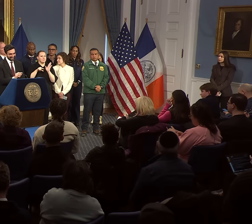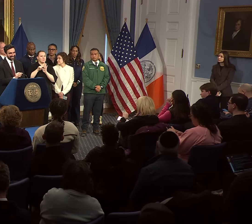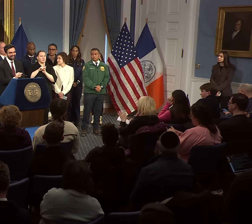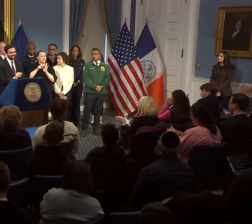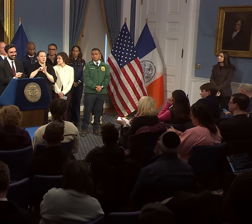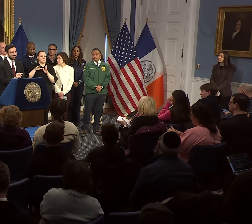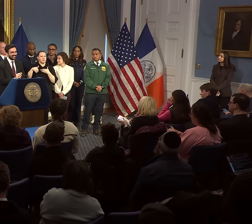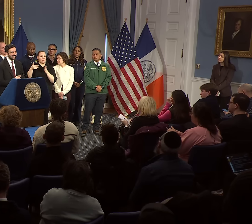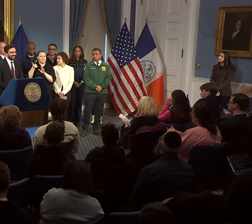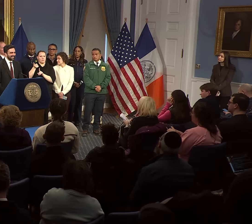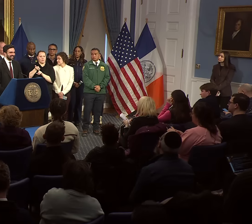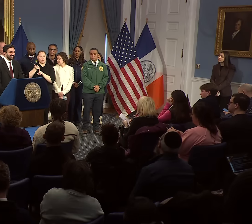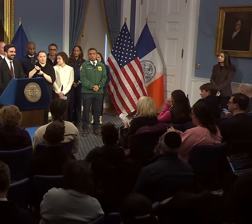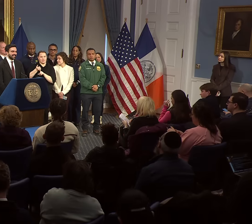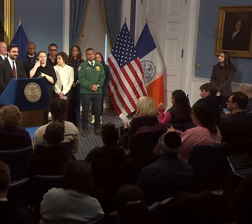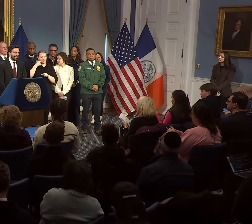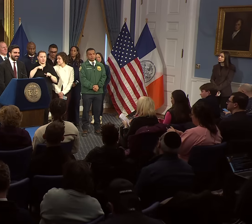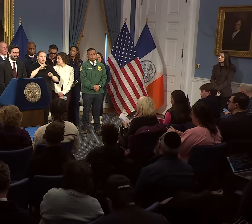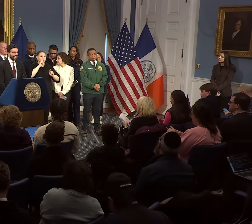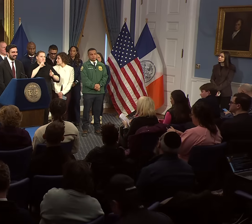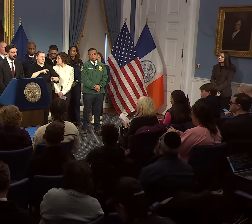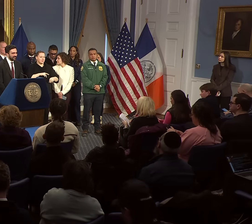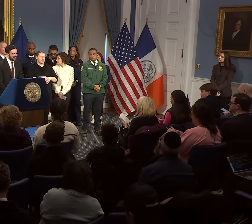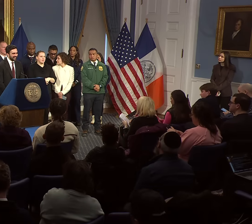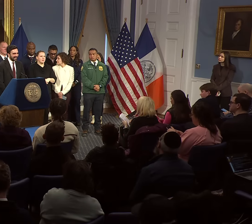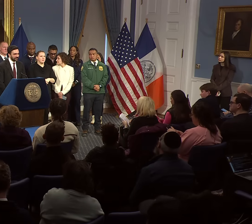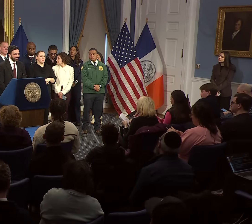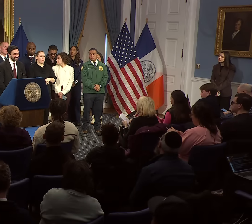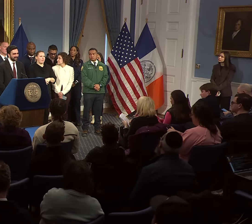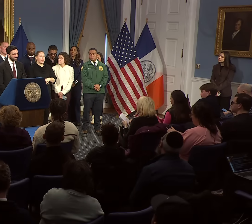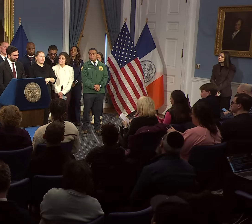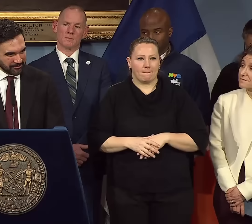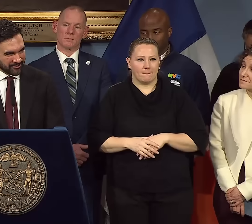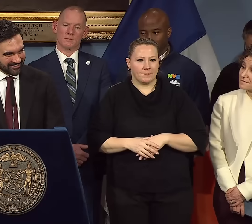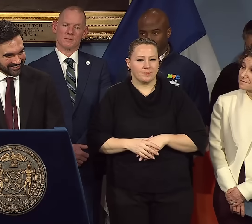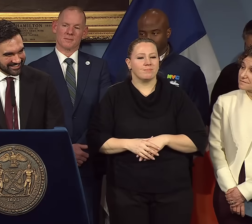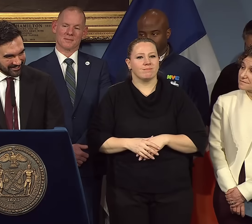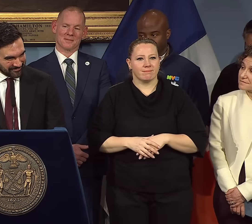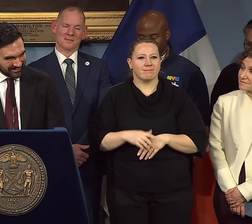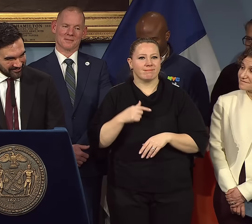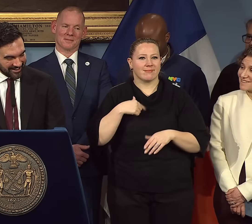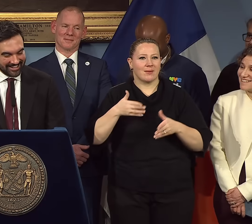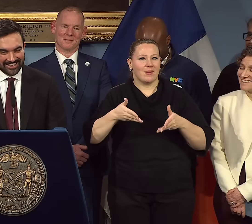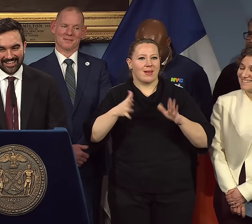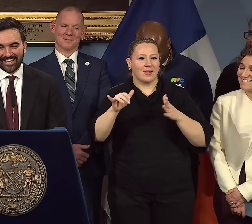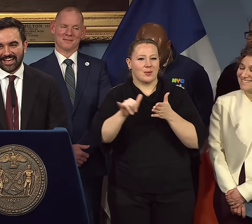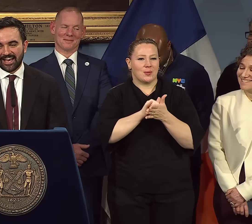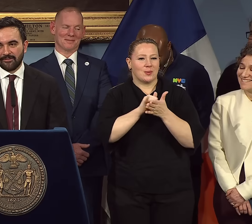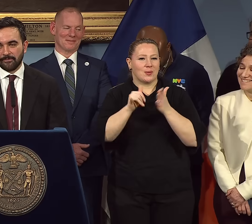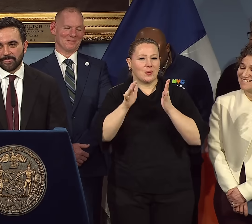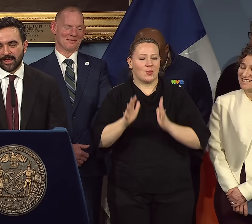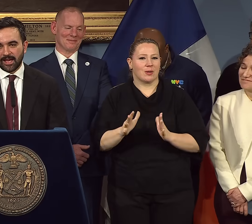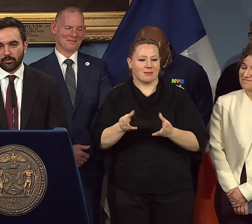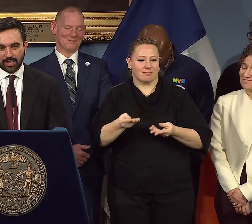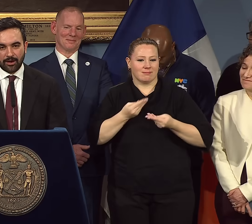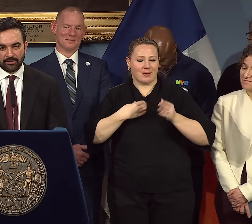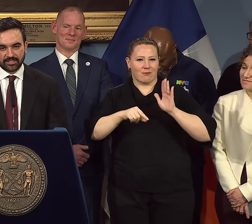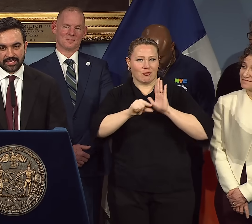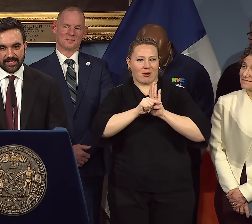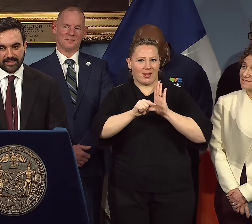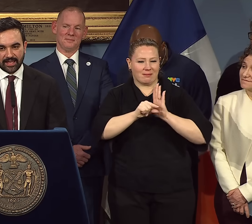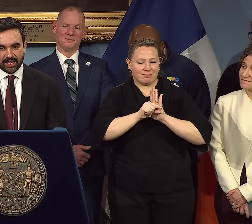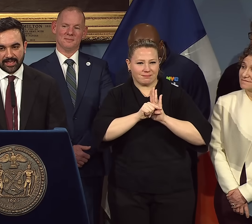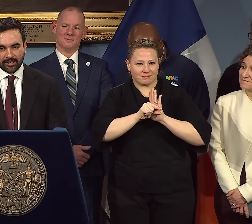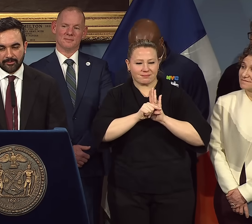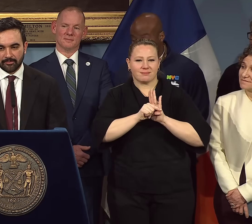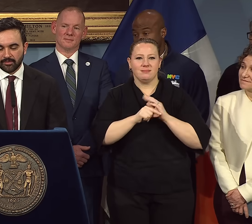of the response and the people behind you? I will leave it to New Yorkers to give me a grade. I will, however,